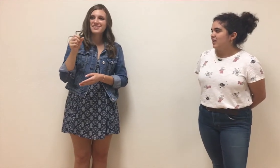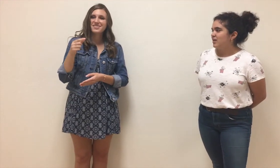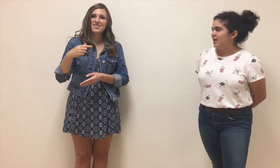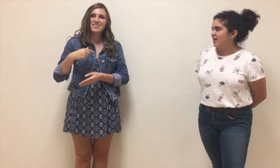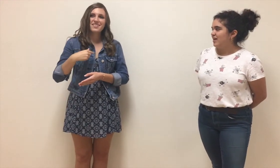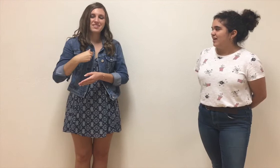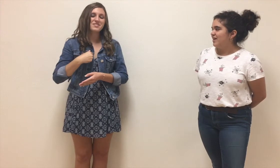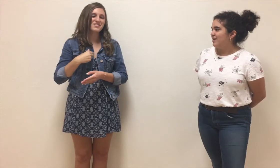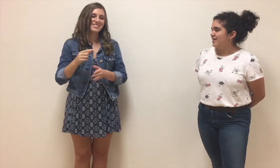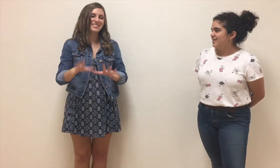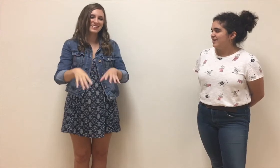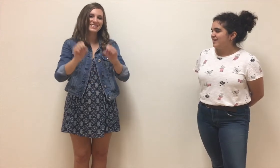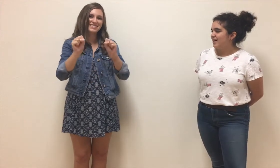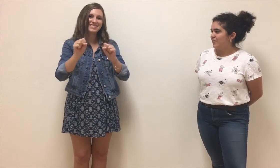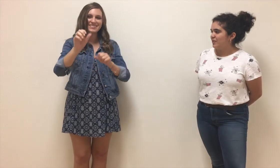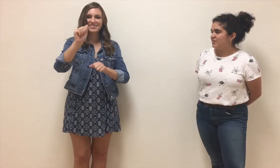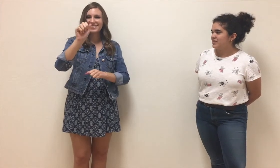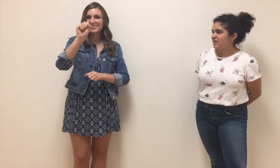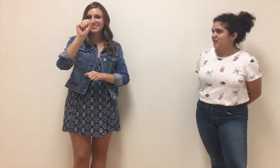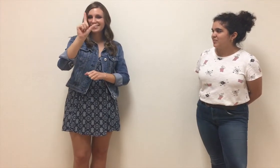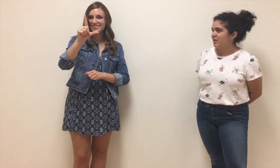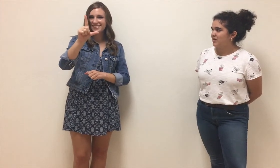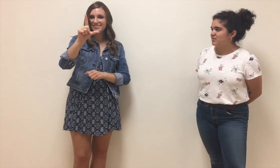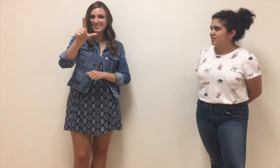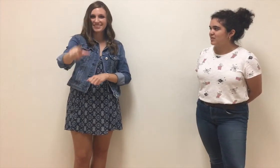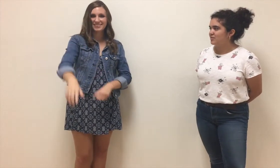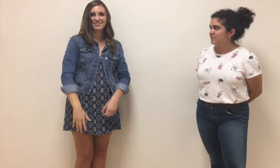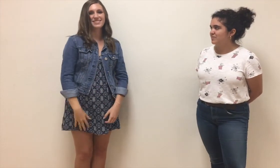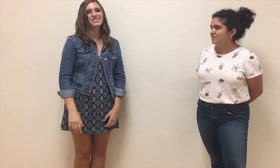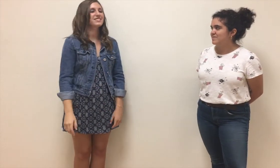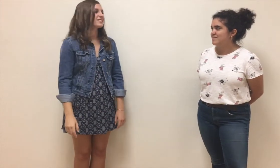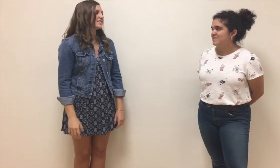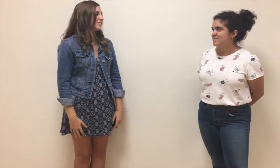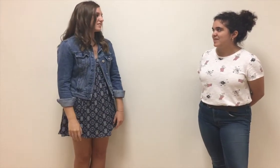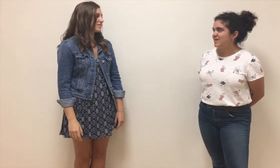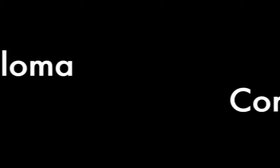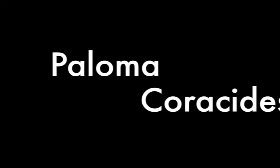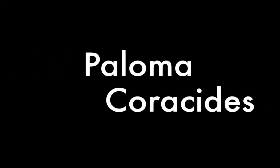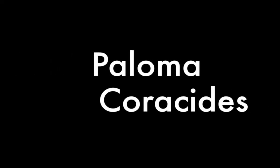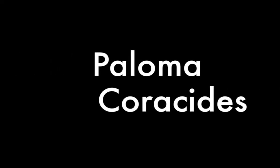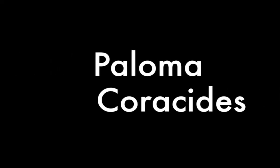Yeah. I want to take up ASL.